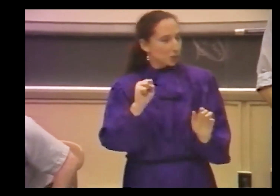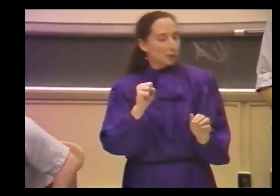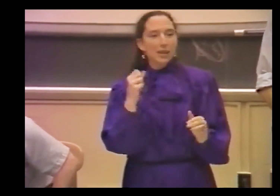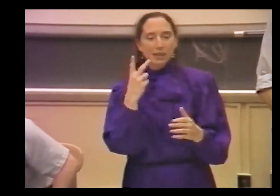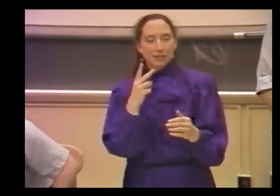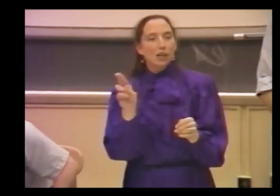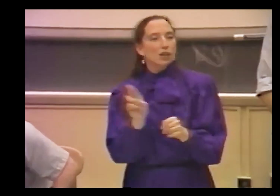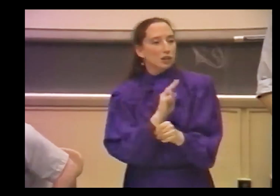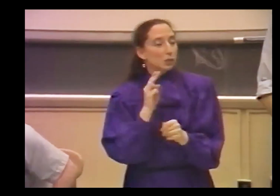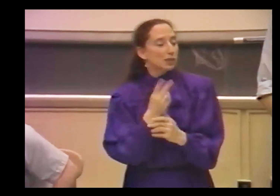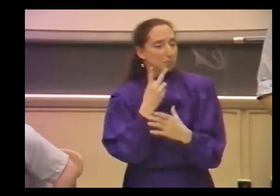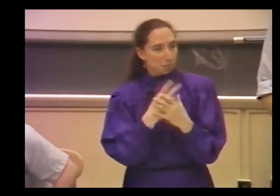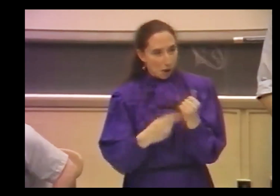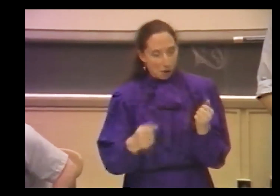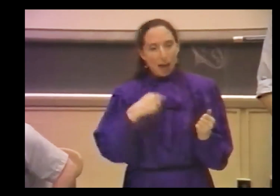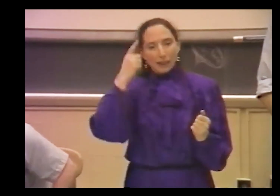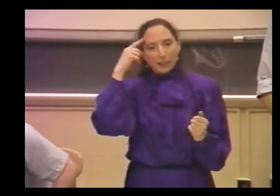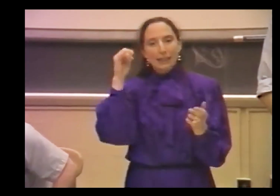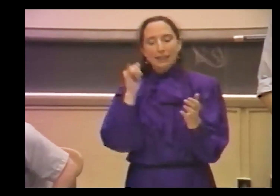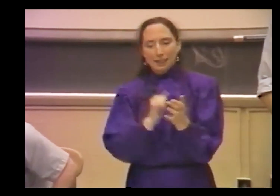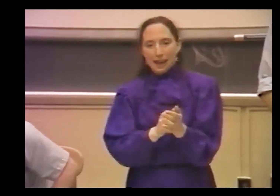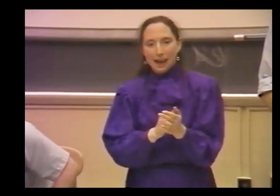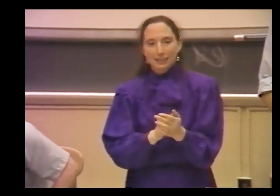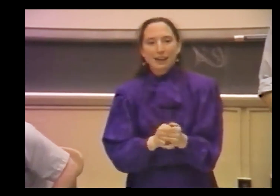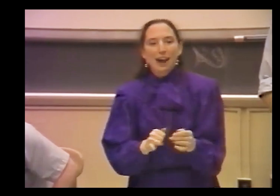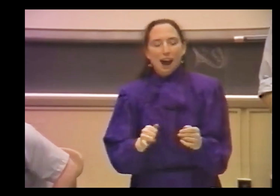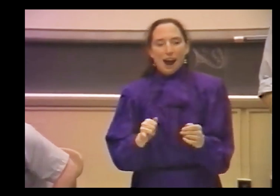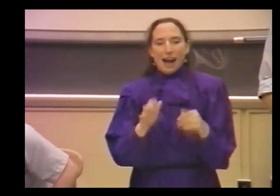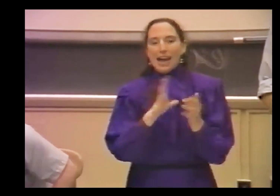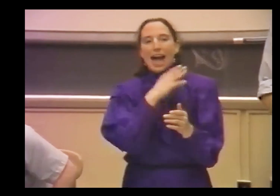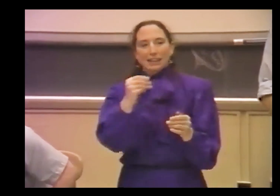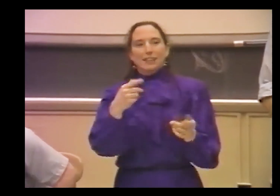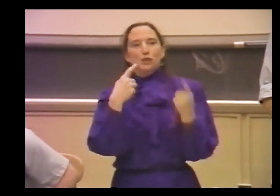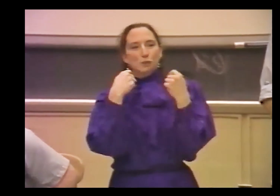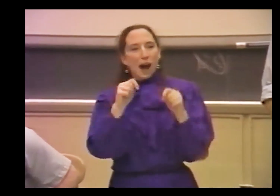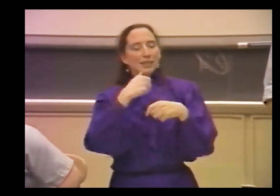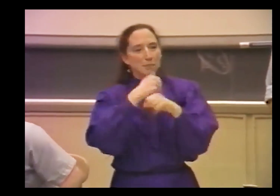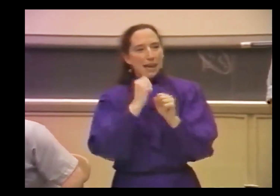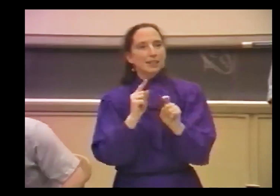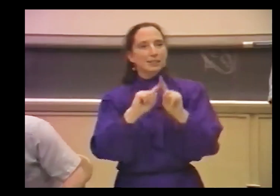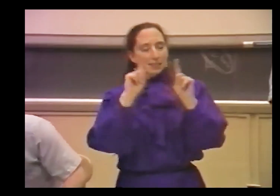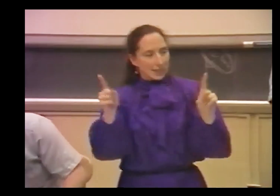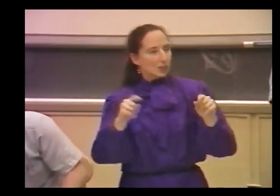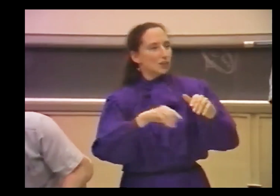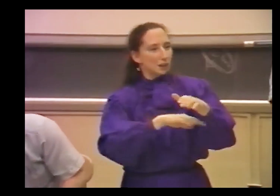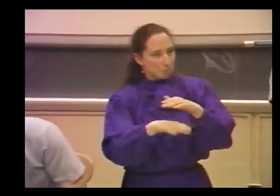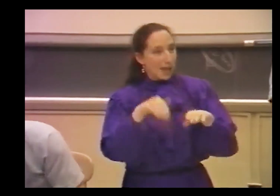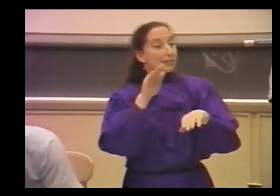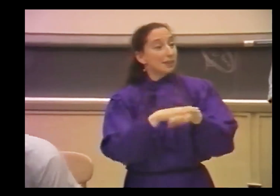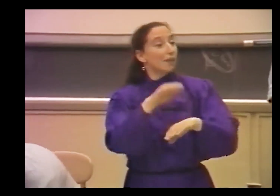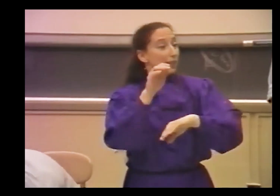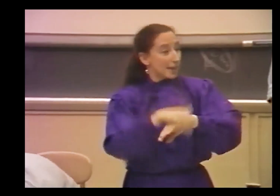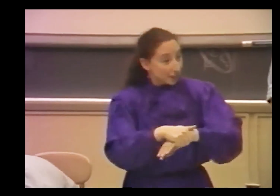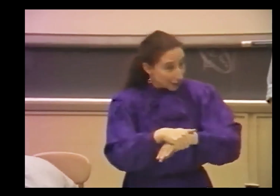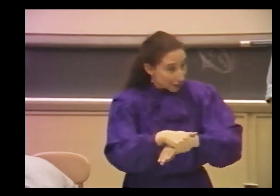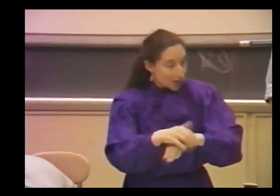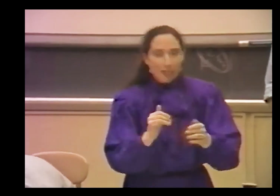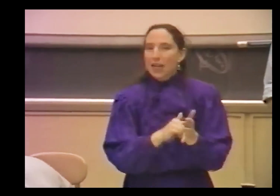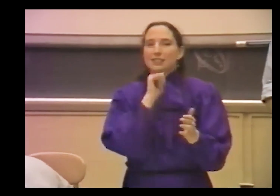do is use them both. I think that and try to make a distinction based on the English that's